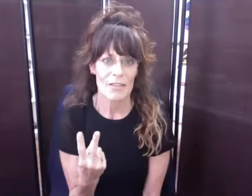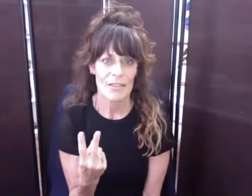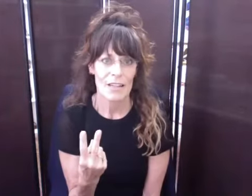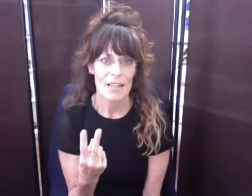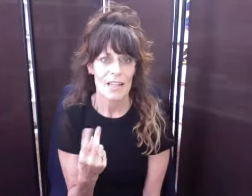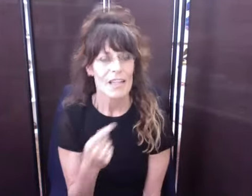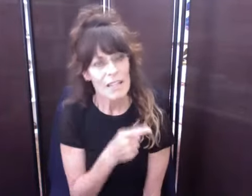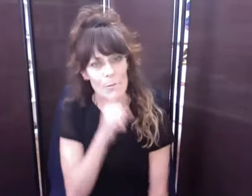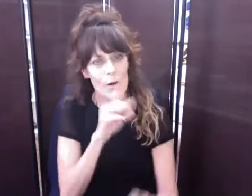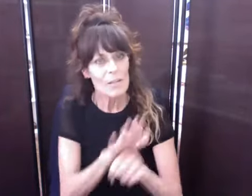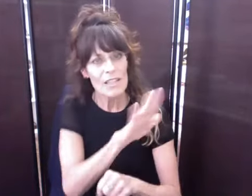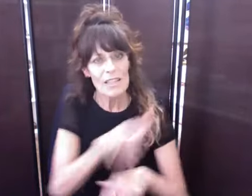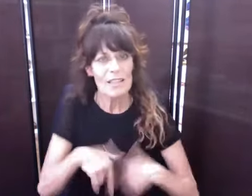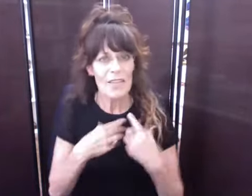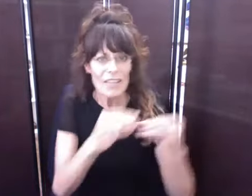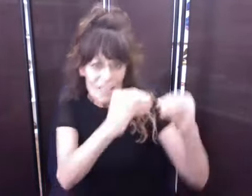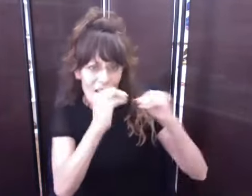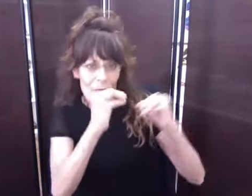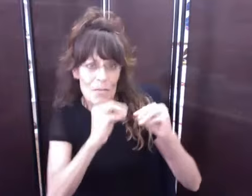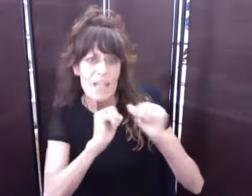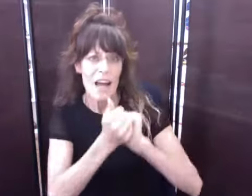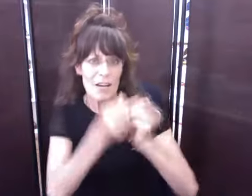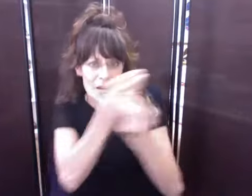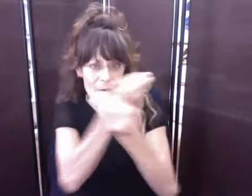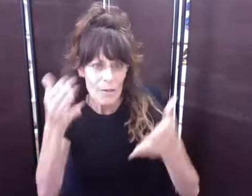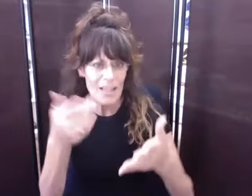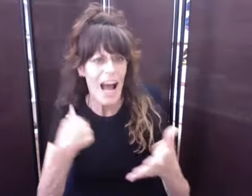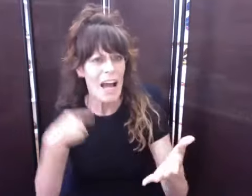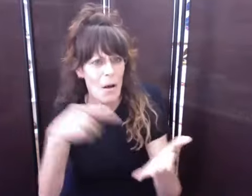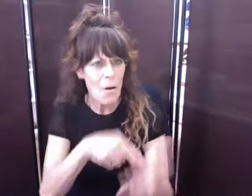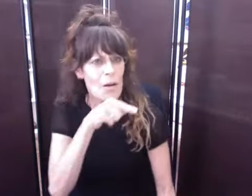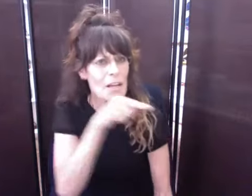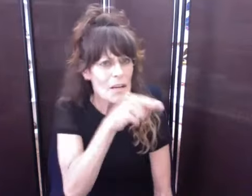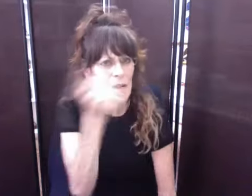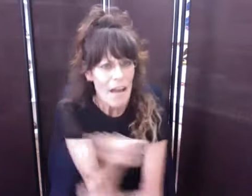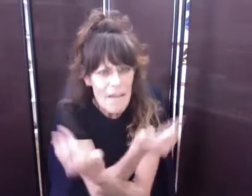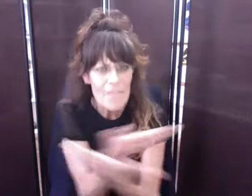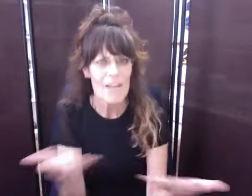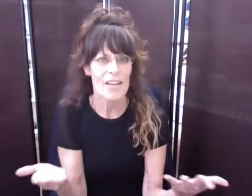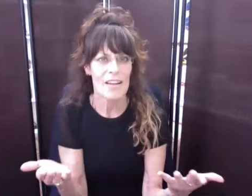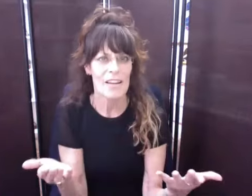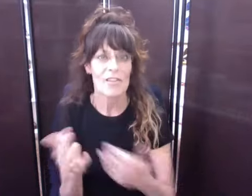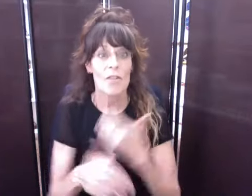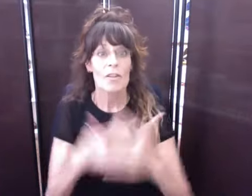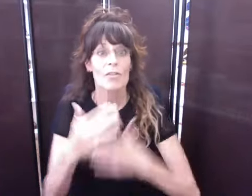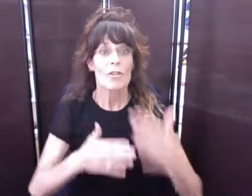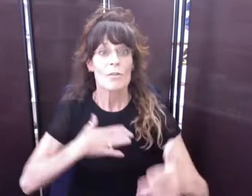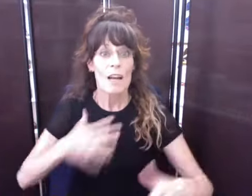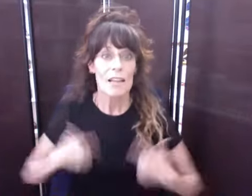taught me how to bring this message to other people, and I owe that man everything. Over the course of my life, I got to tell you, nothing has impacted